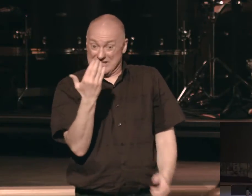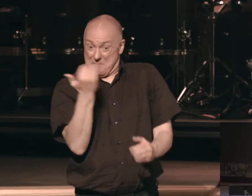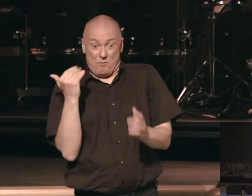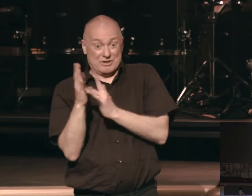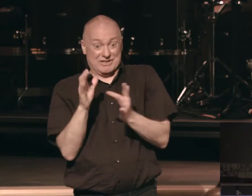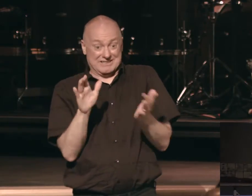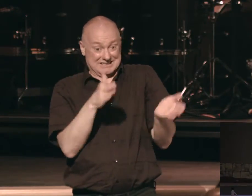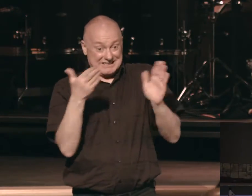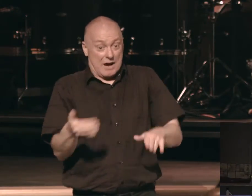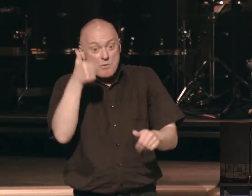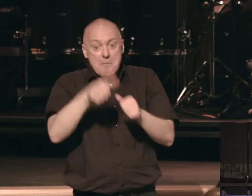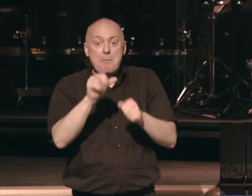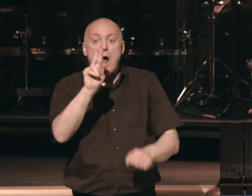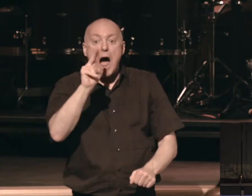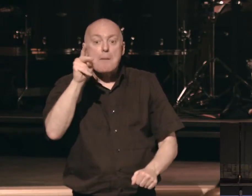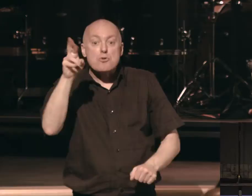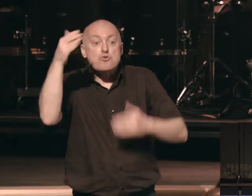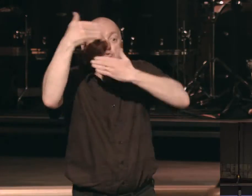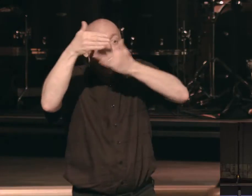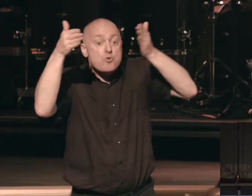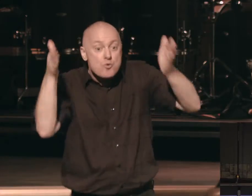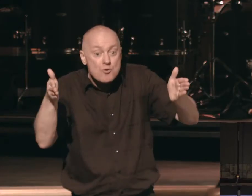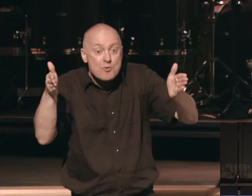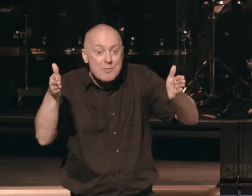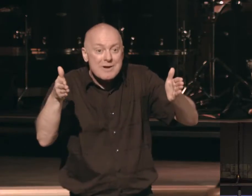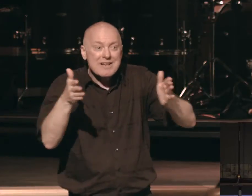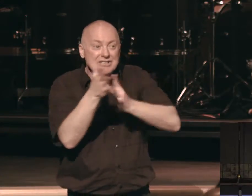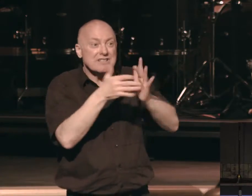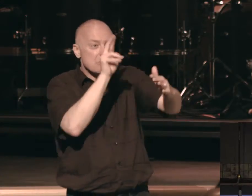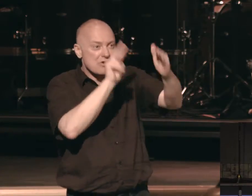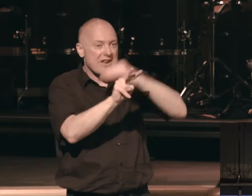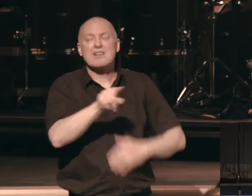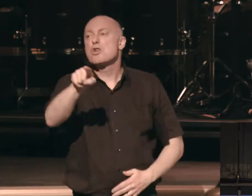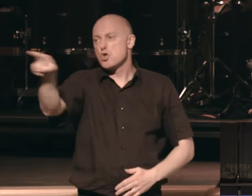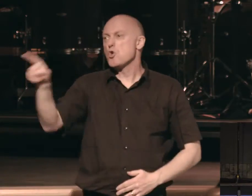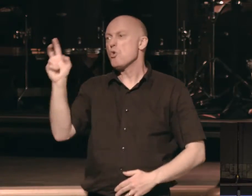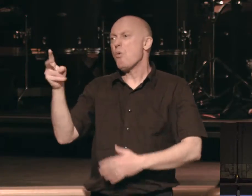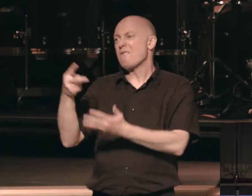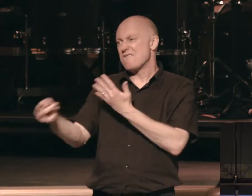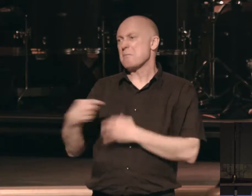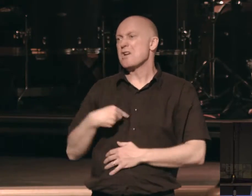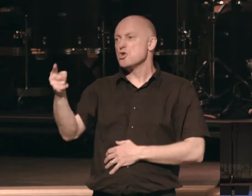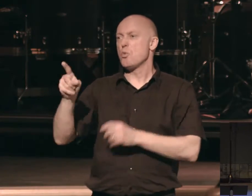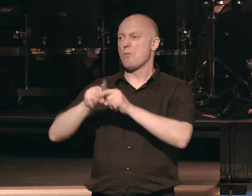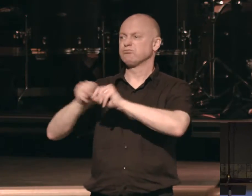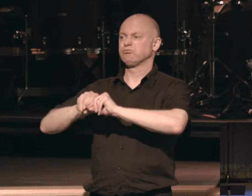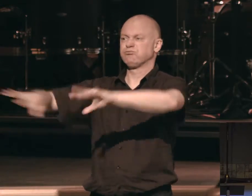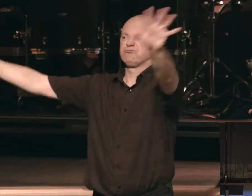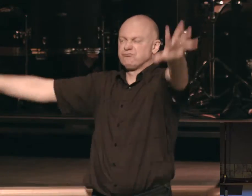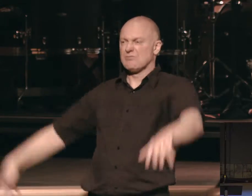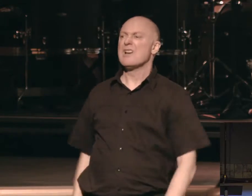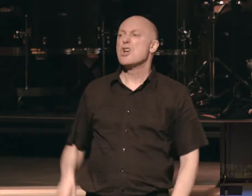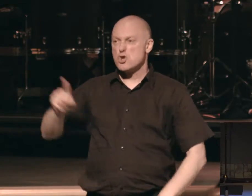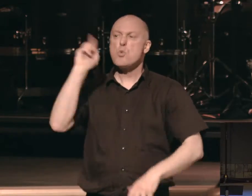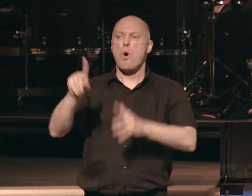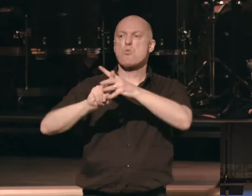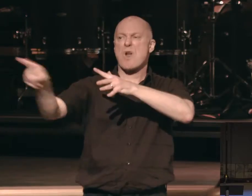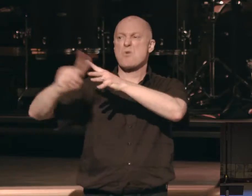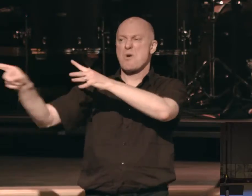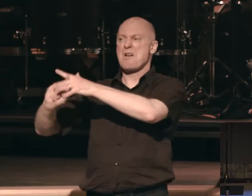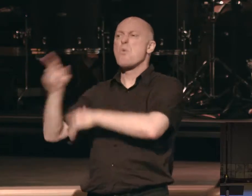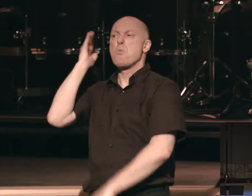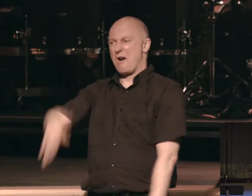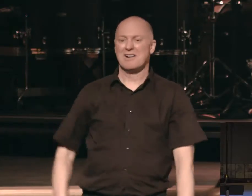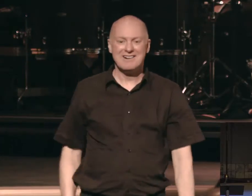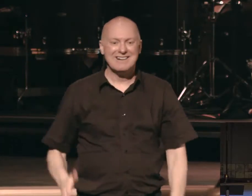Jesus died, he was in the upper room with his disciples. He was predicting they would fail him. He was predicting they would scatter. He was predicting they would run away.